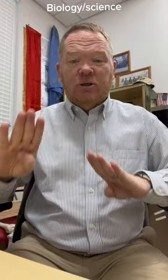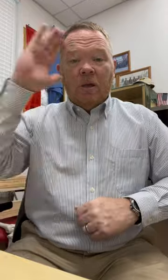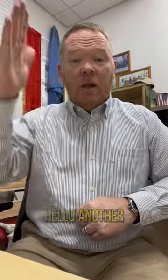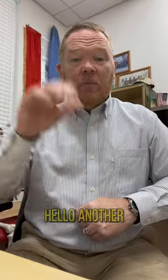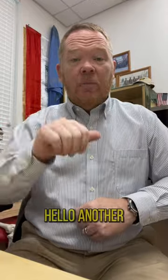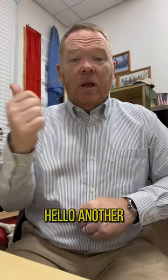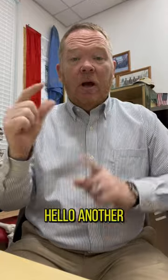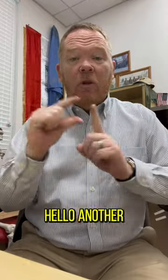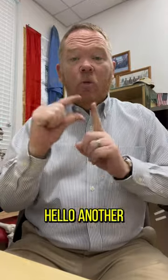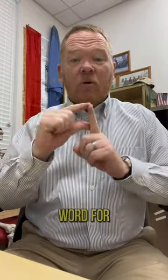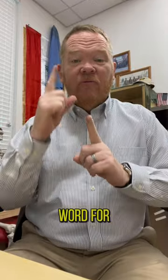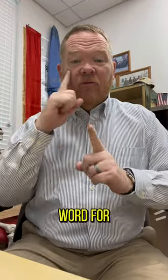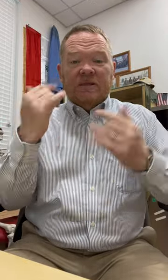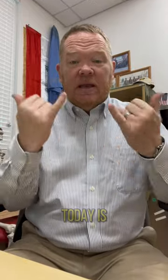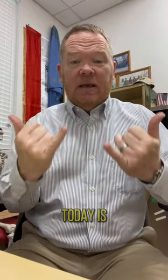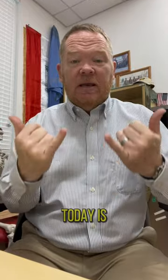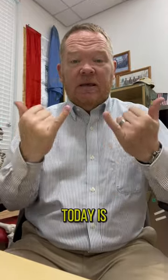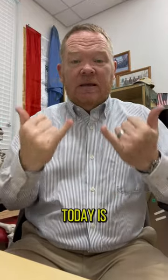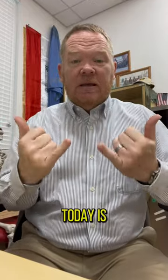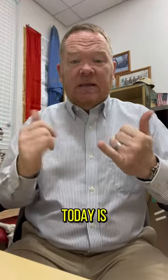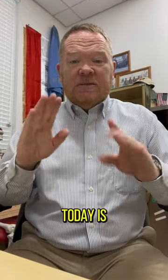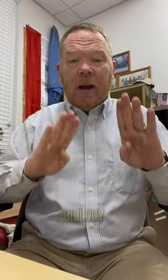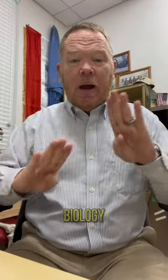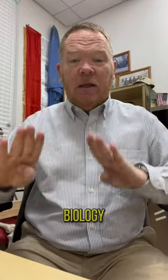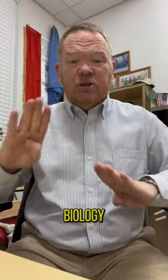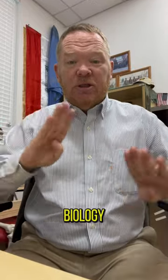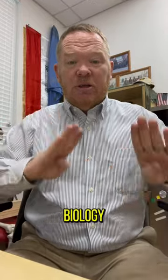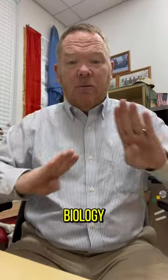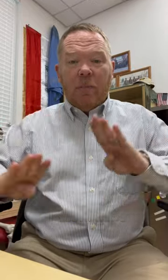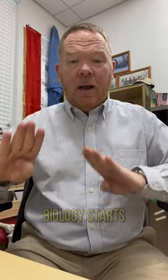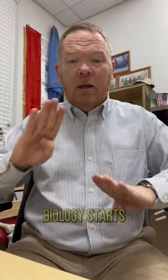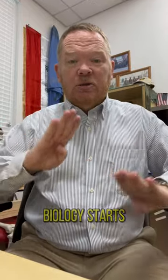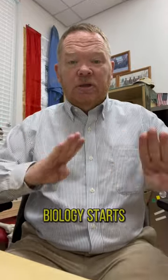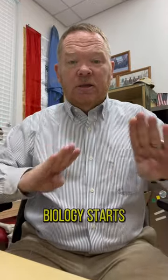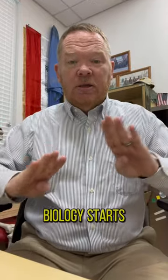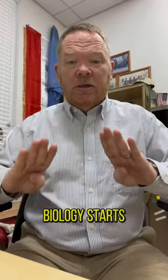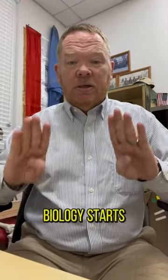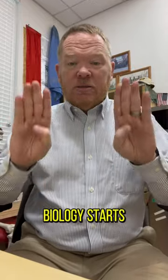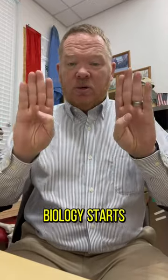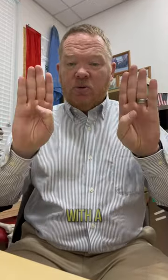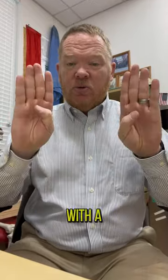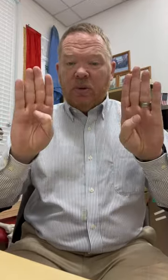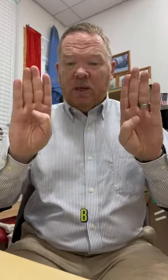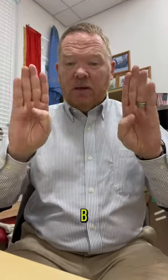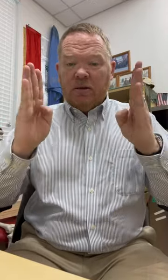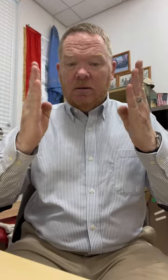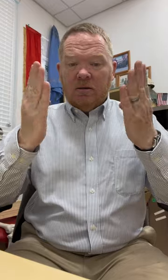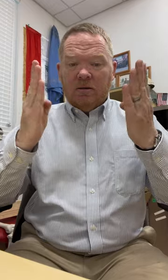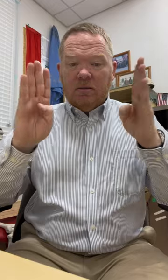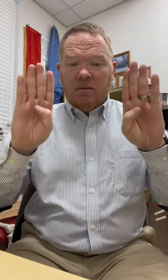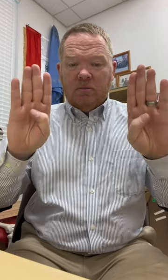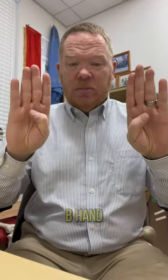Hello. Another word for today is biology. Biology. Starts with a B. B